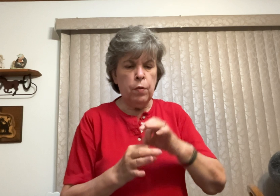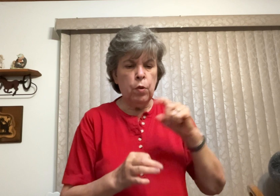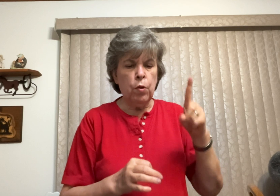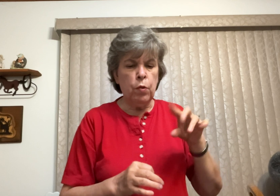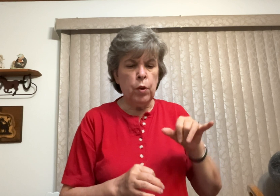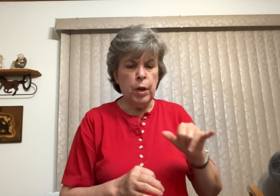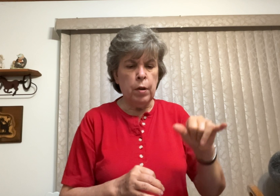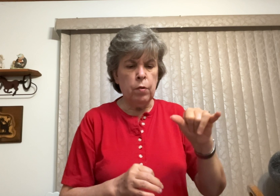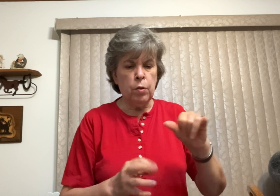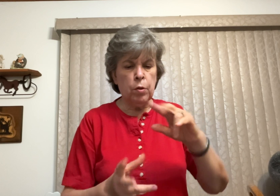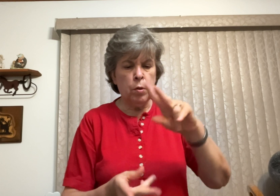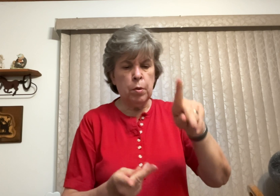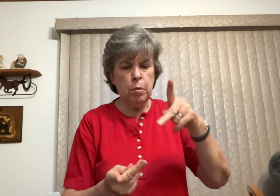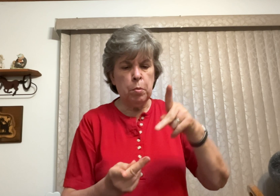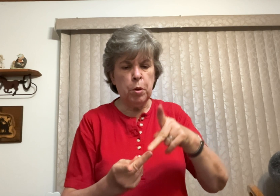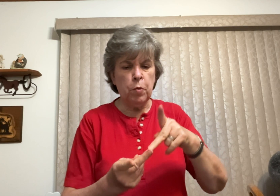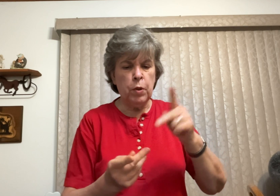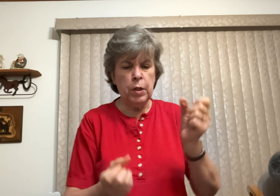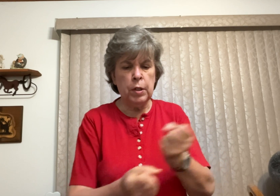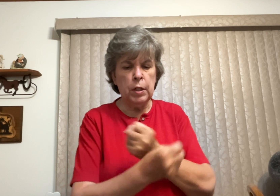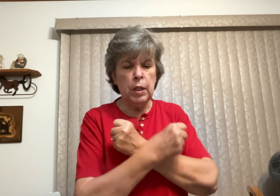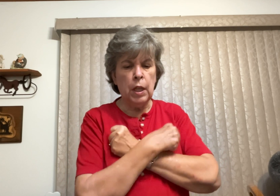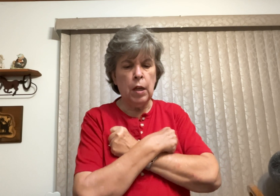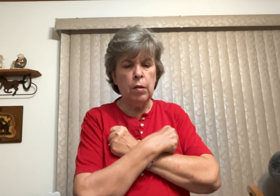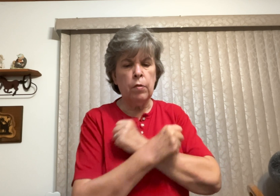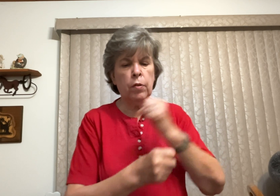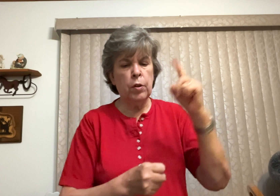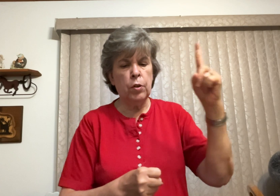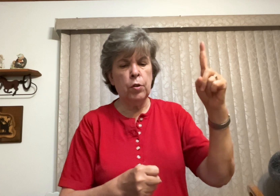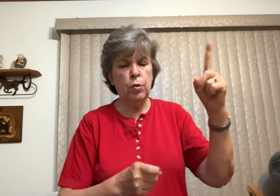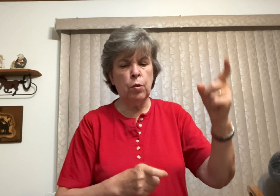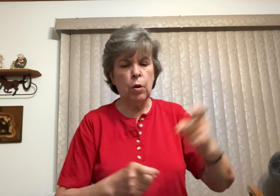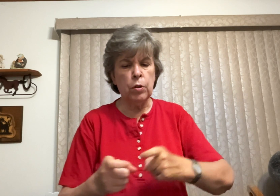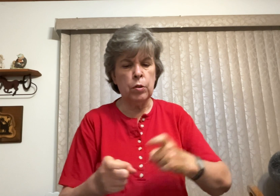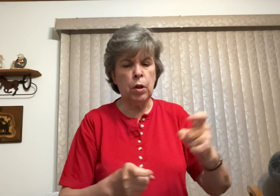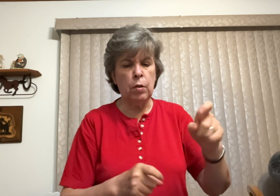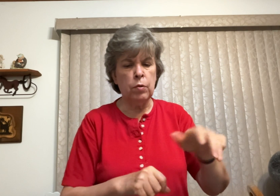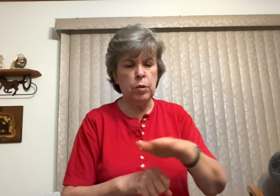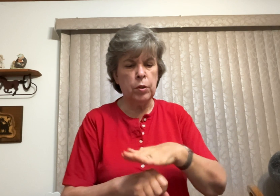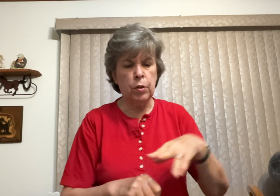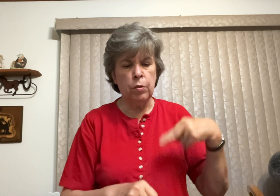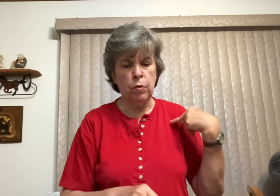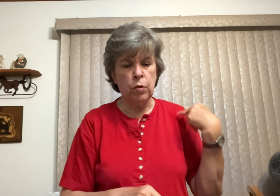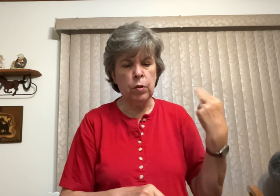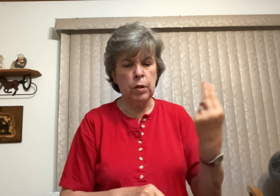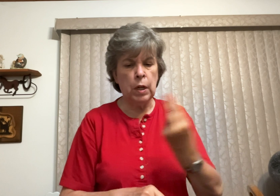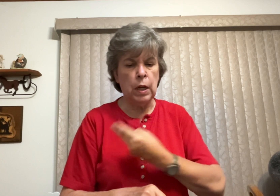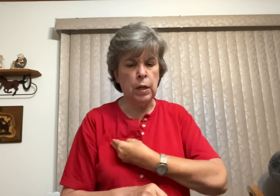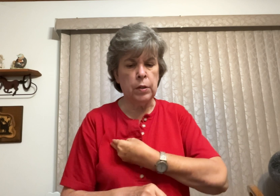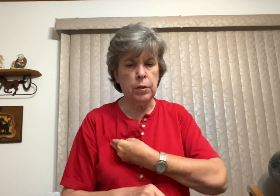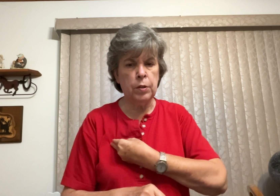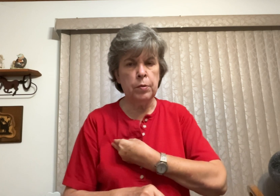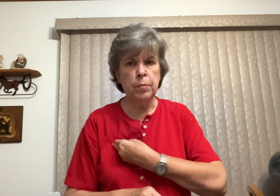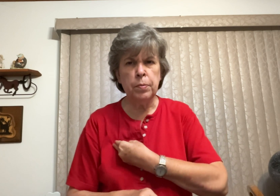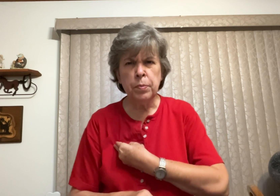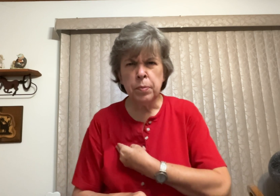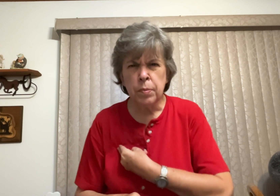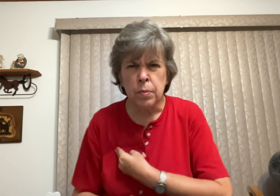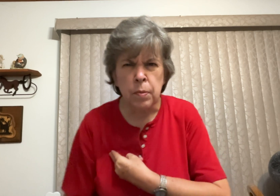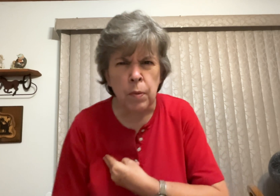Faithful forever, perfect in love, you are sovereign over us.